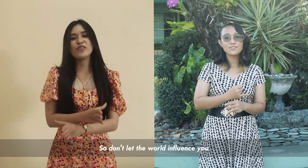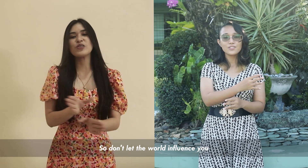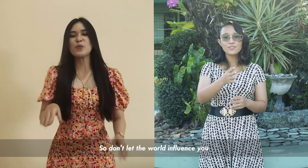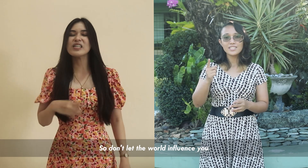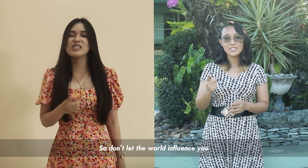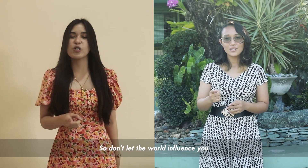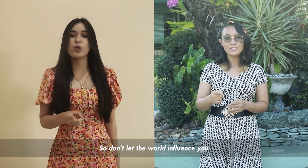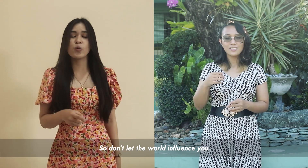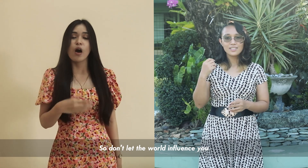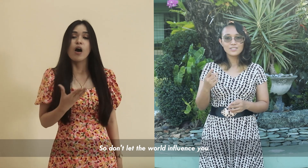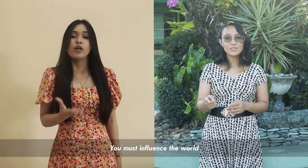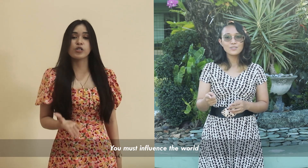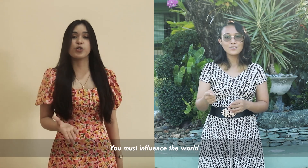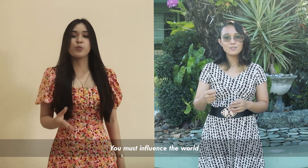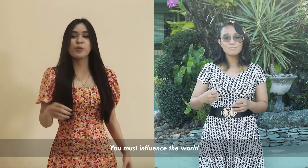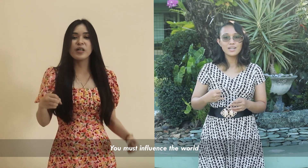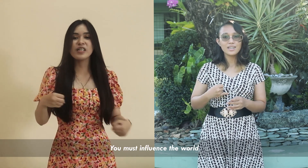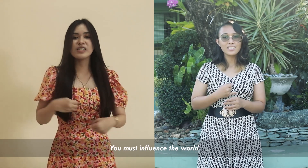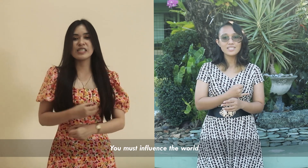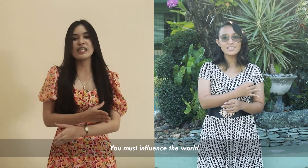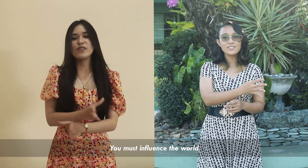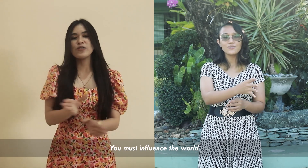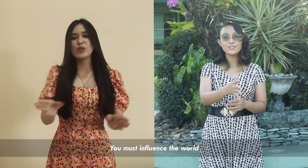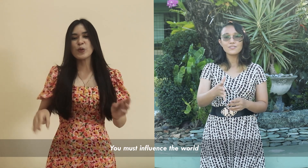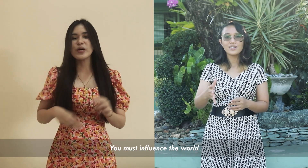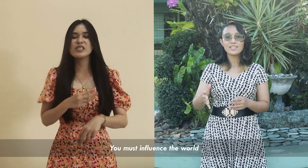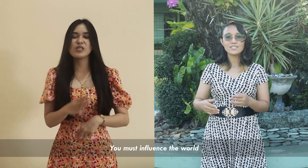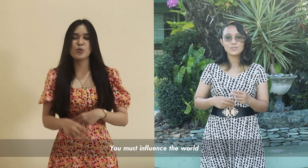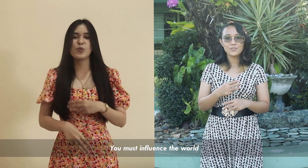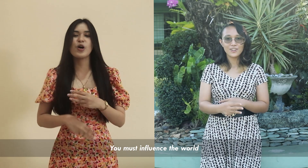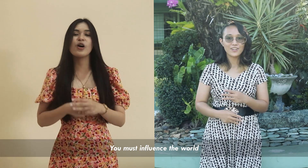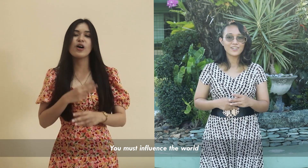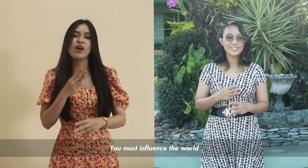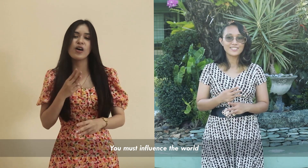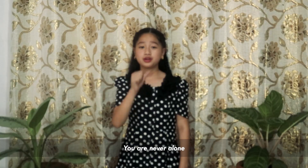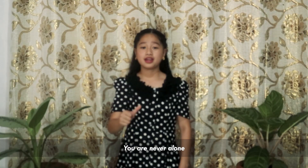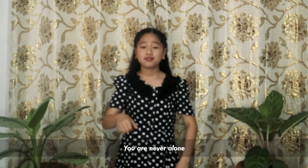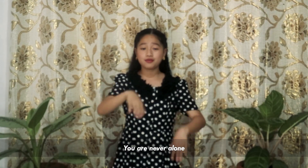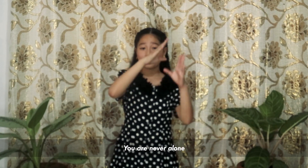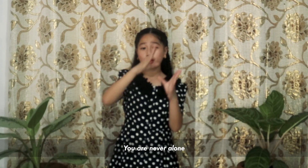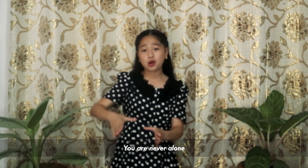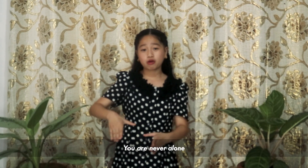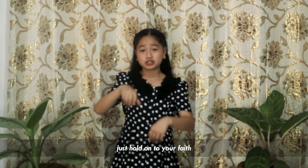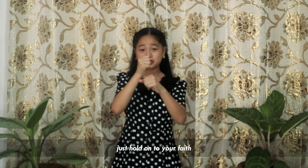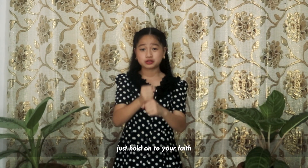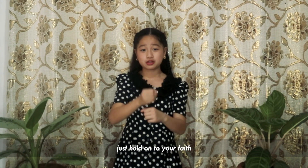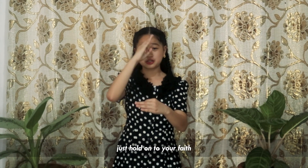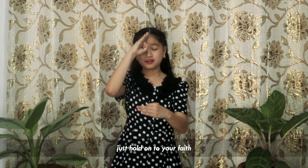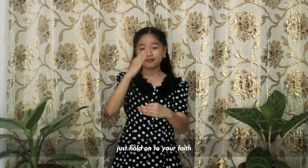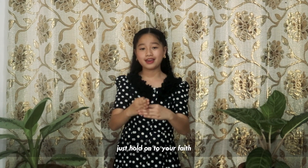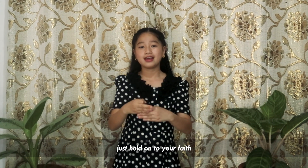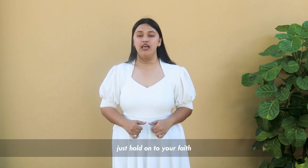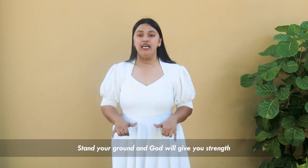world influence you You must influence the world We're never alone Just